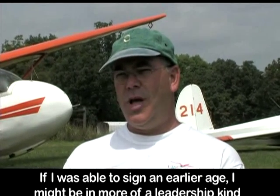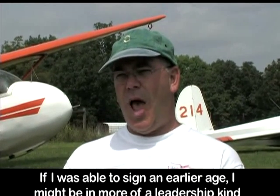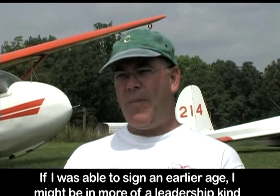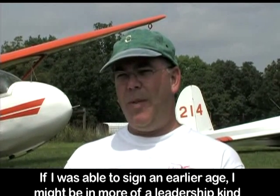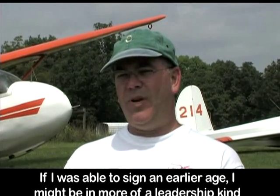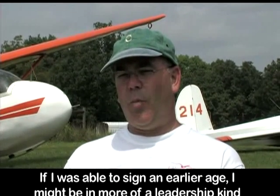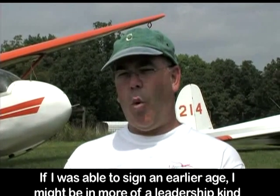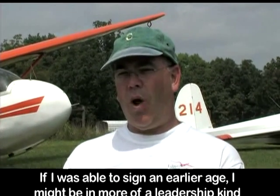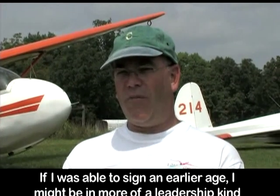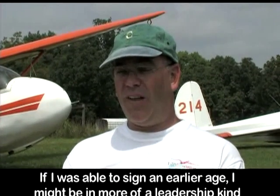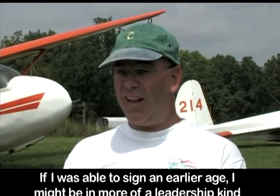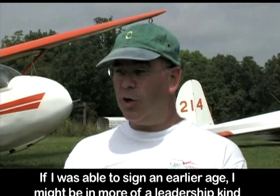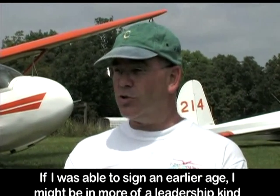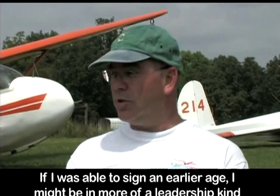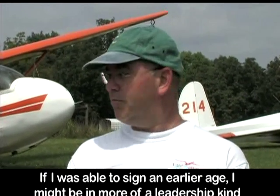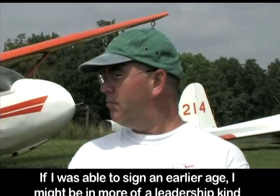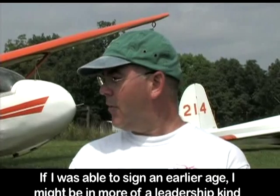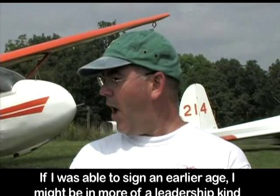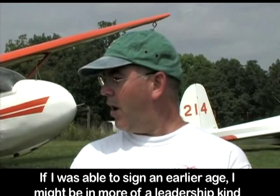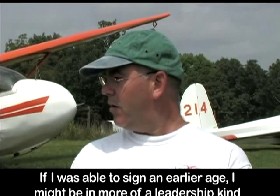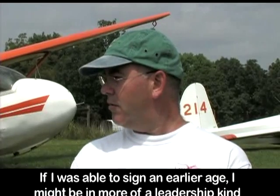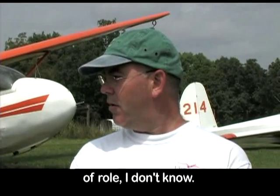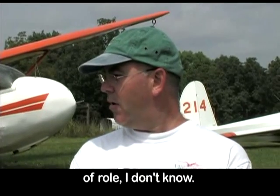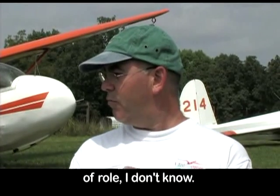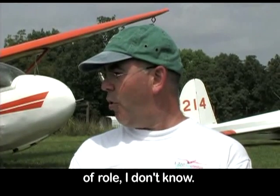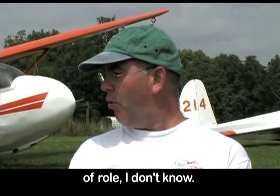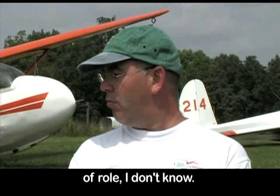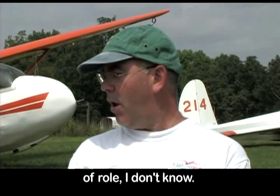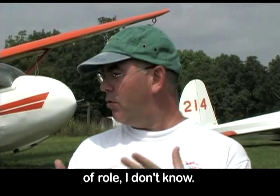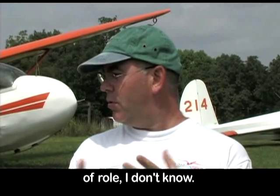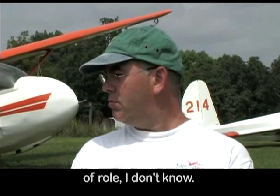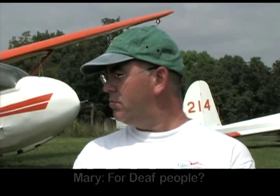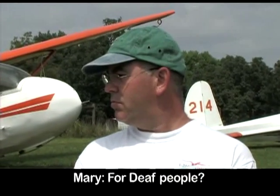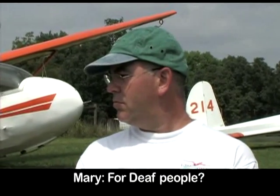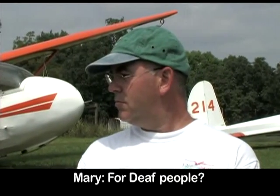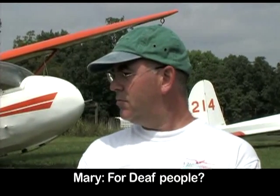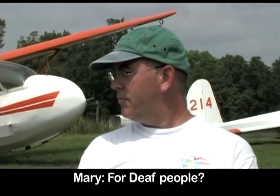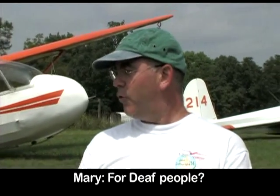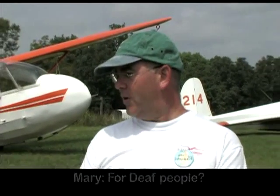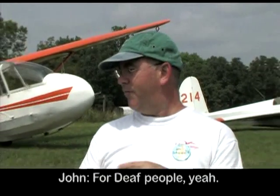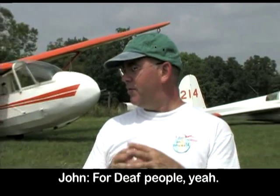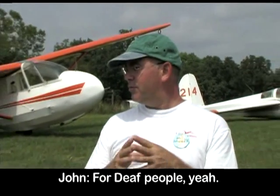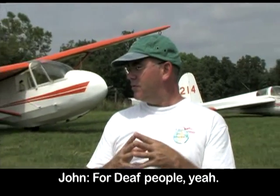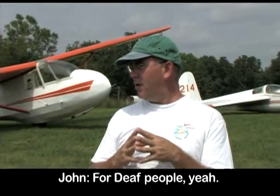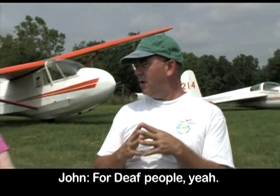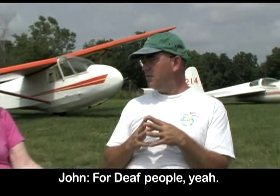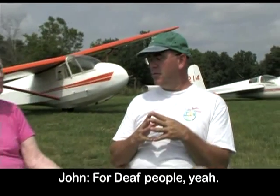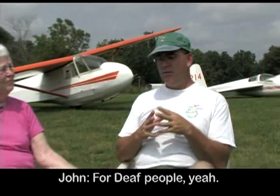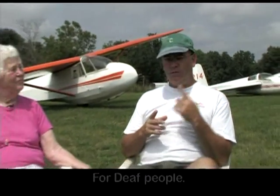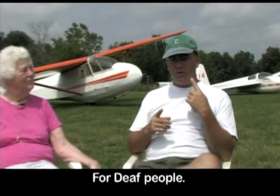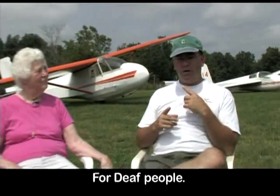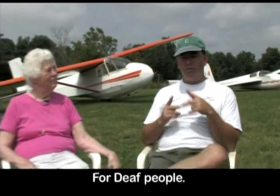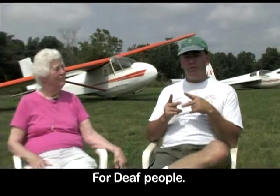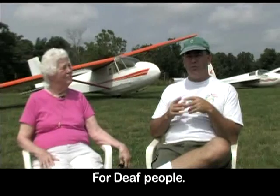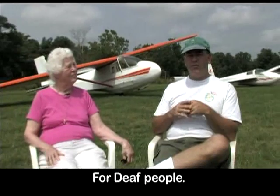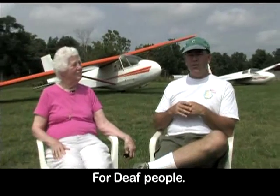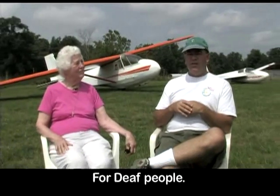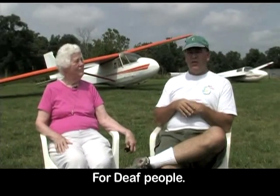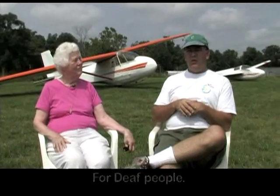I might be more of a leadership kind of role, I don't know. For deaf people. For deaf people, yeah. For deaf people.